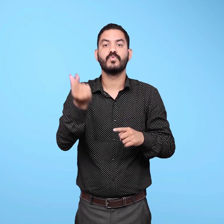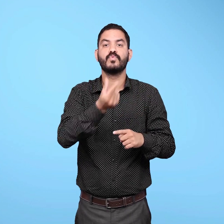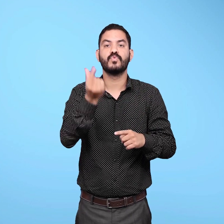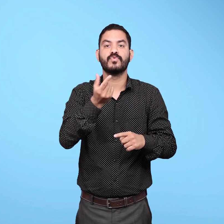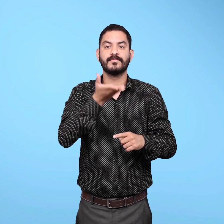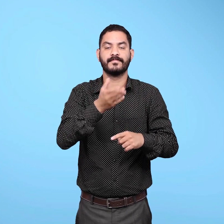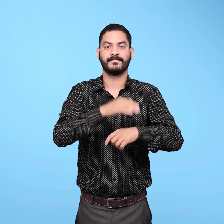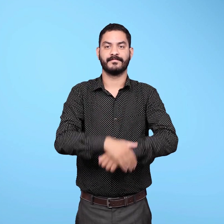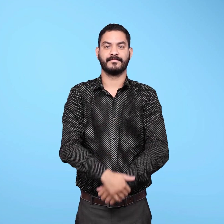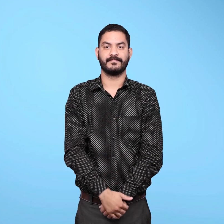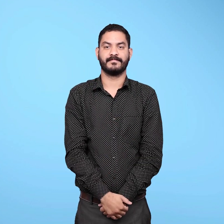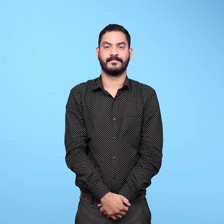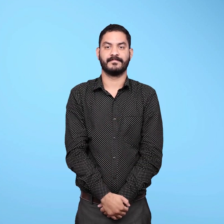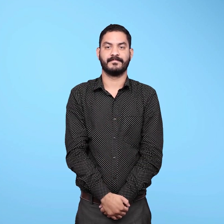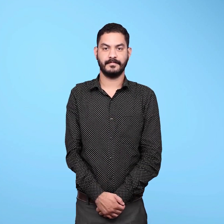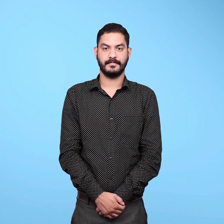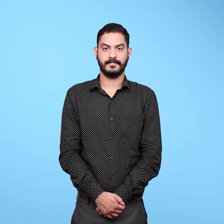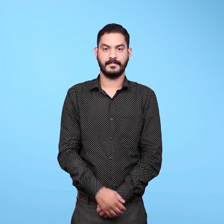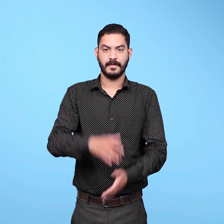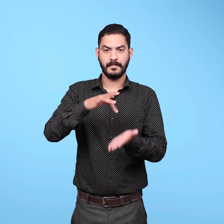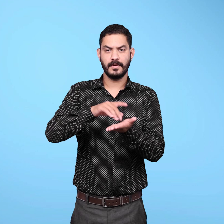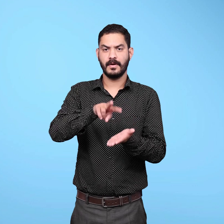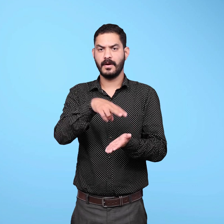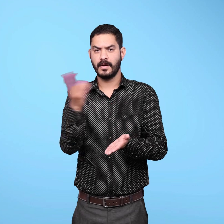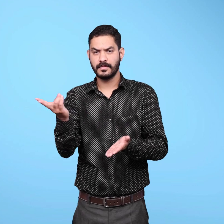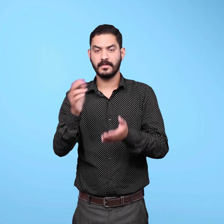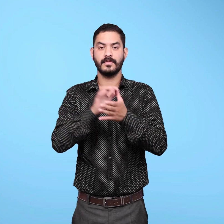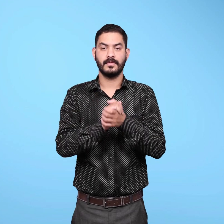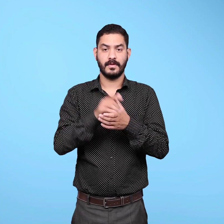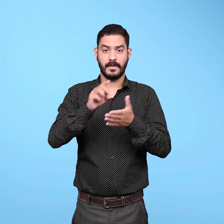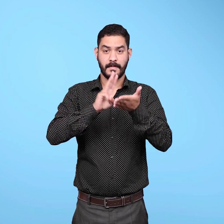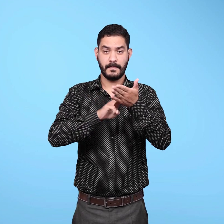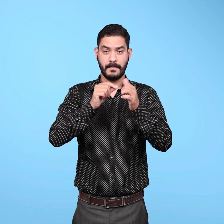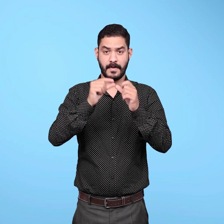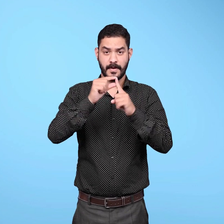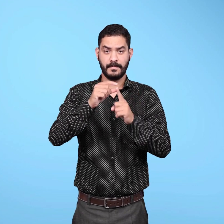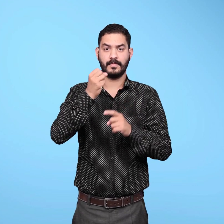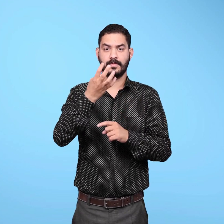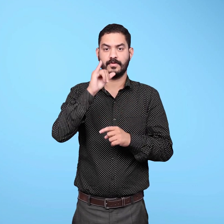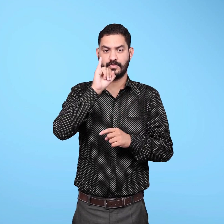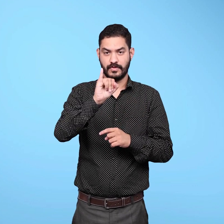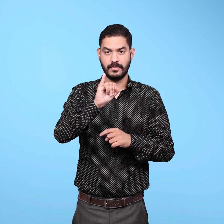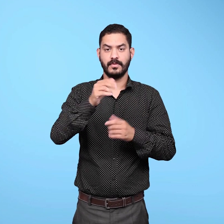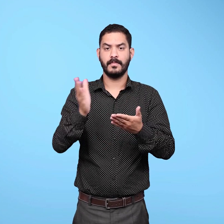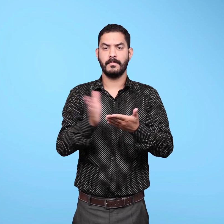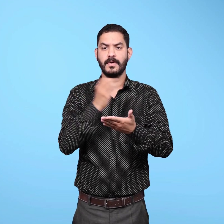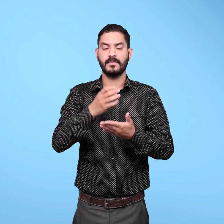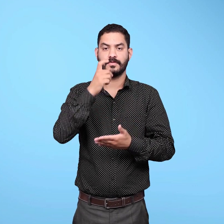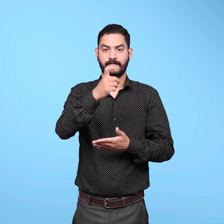write Tamil. Elsewhere, find Rome on map 6, page